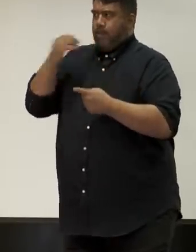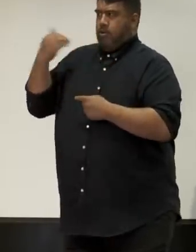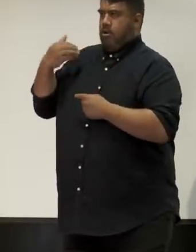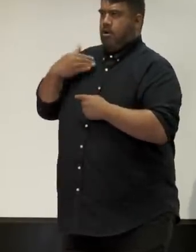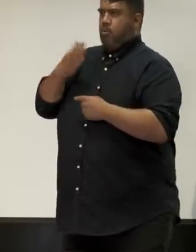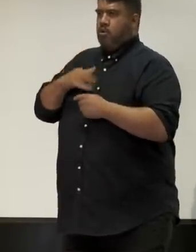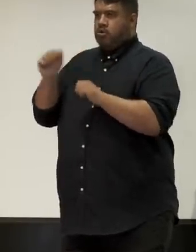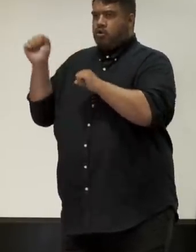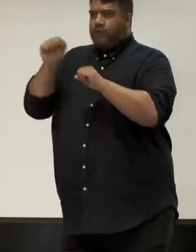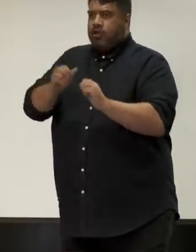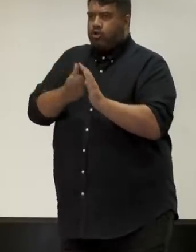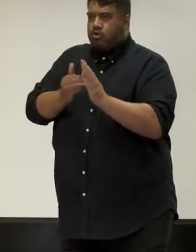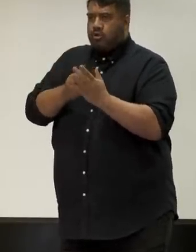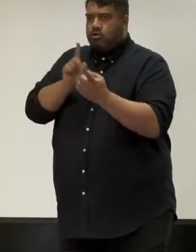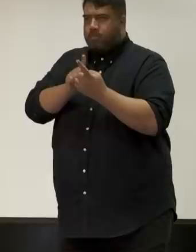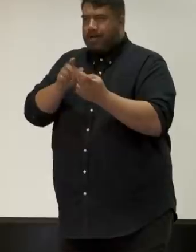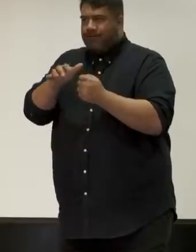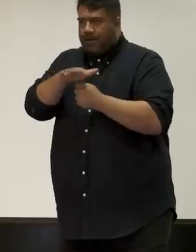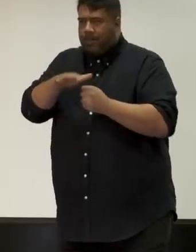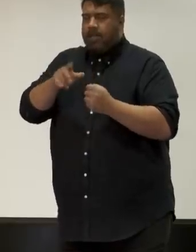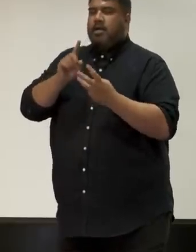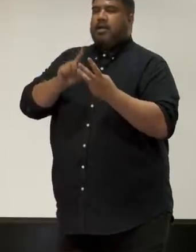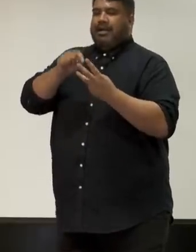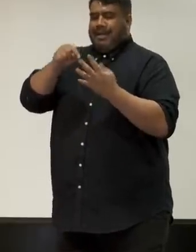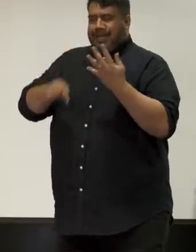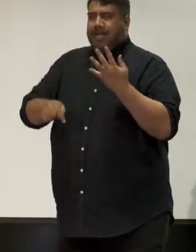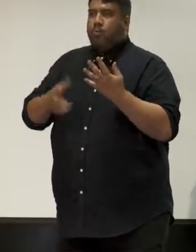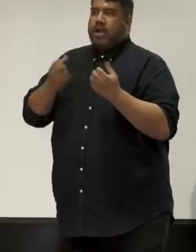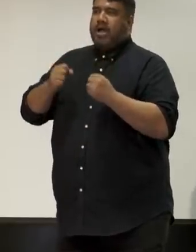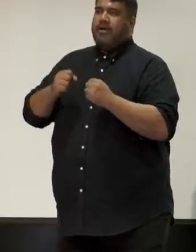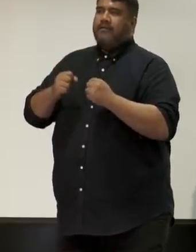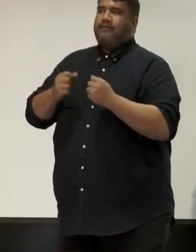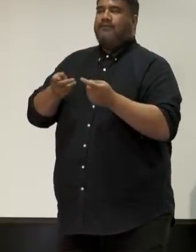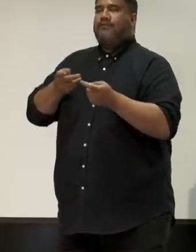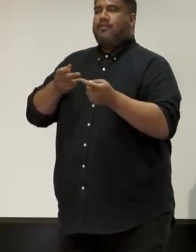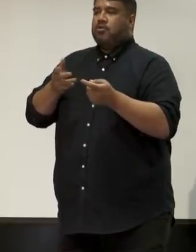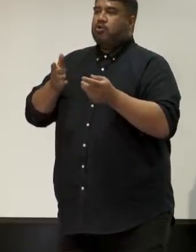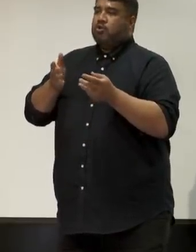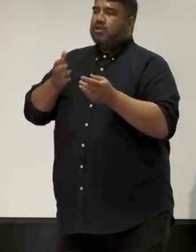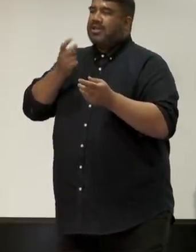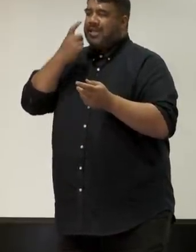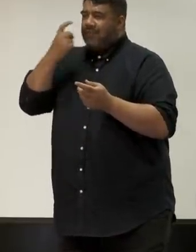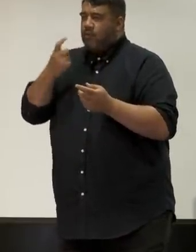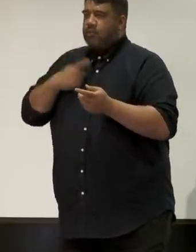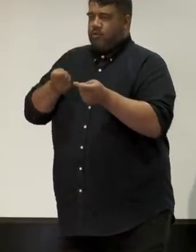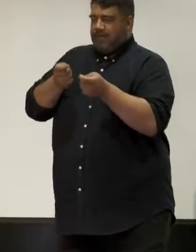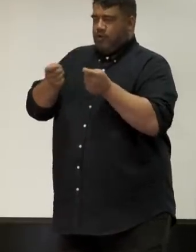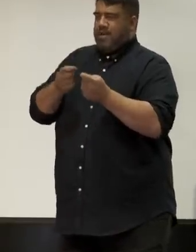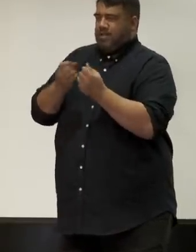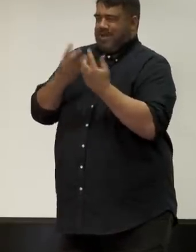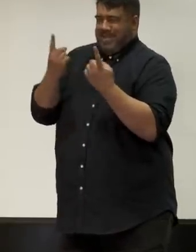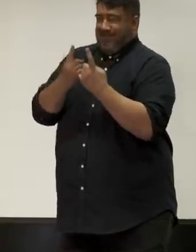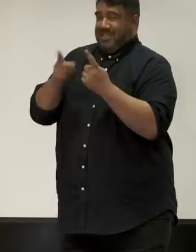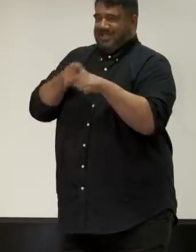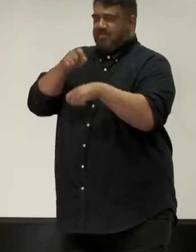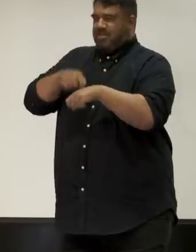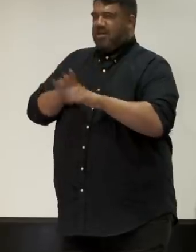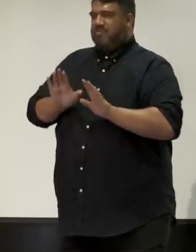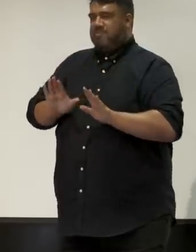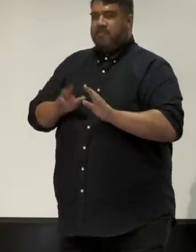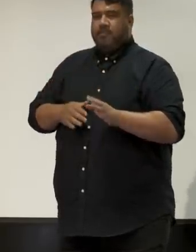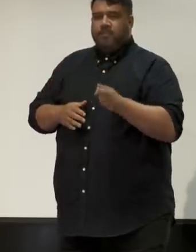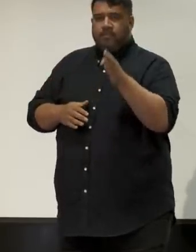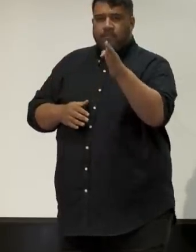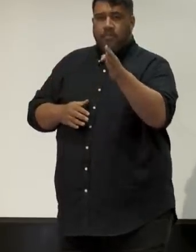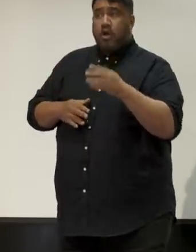capacity issues, because we are constrained as to how many we can manage at a time. Yep, and last question out of the back. Are you planning sort of